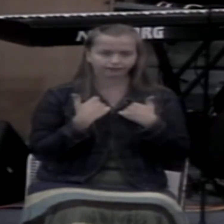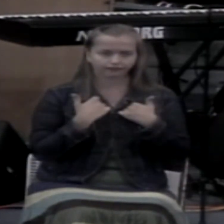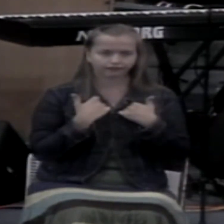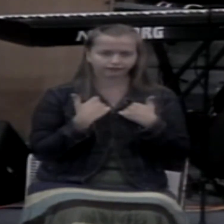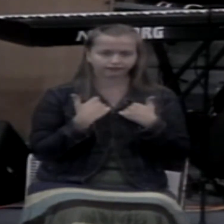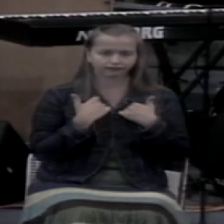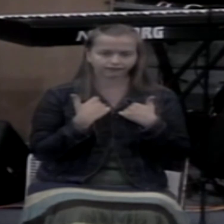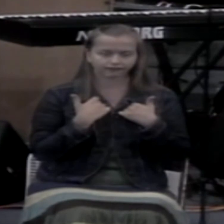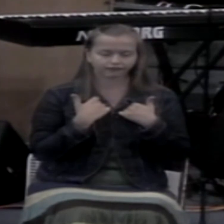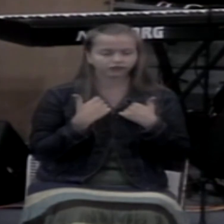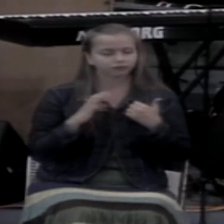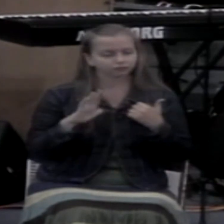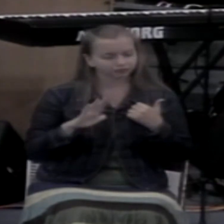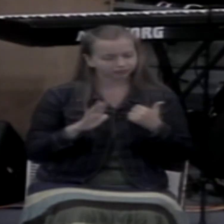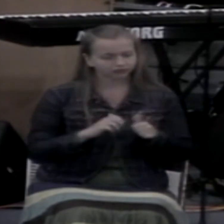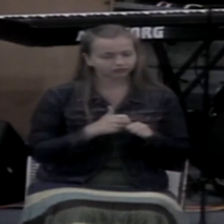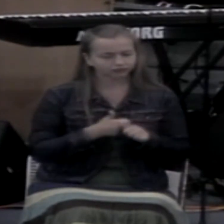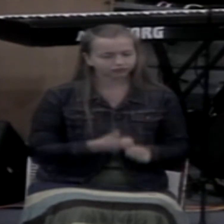Attitude.